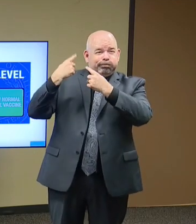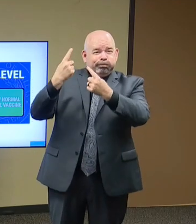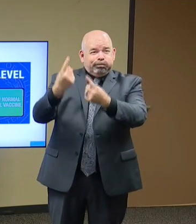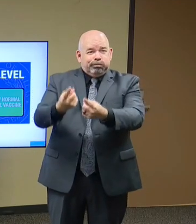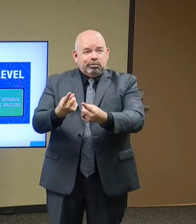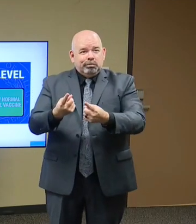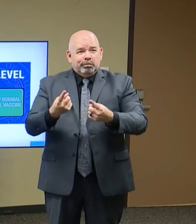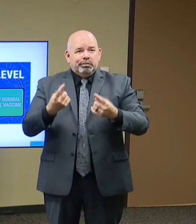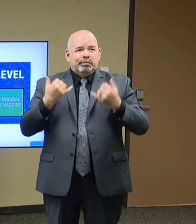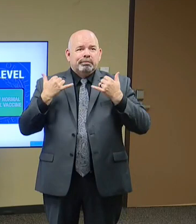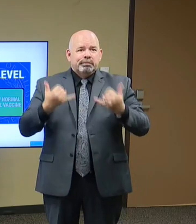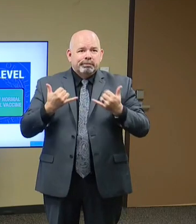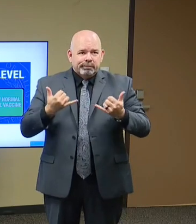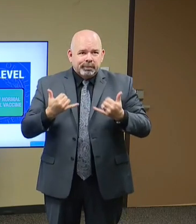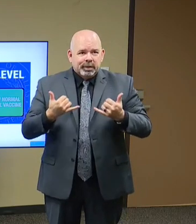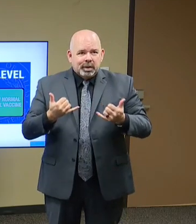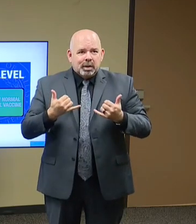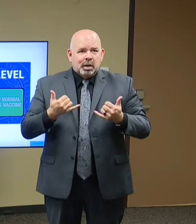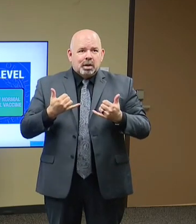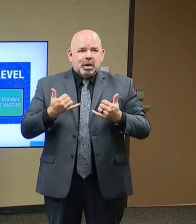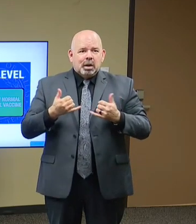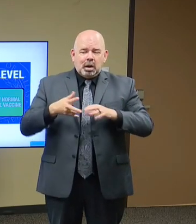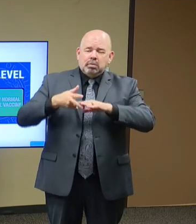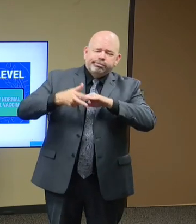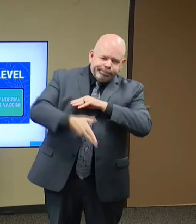will be, but this will help some.